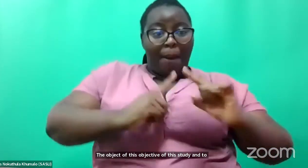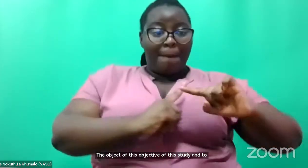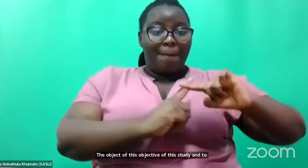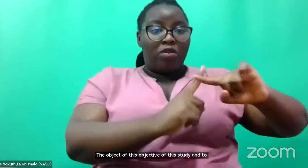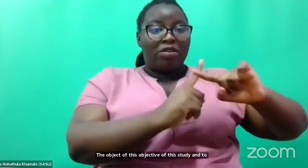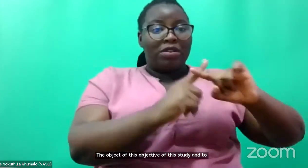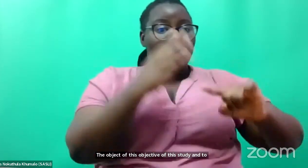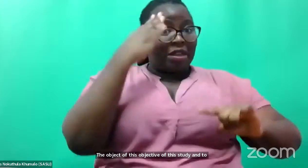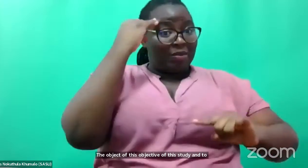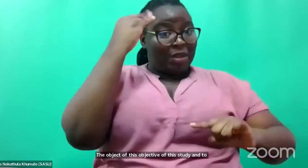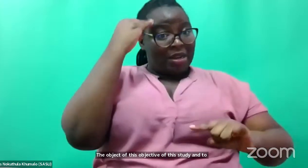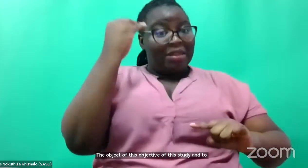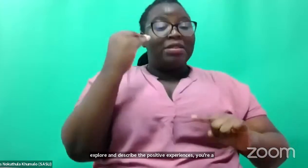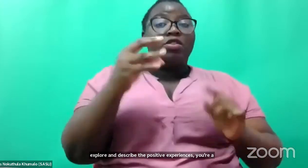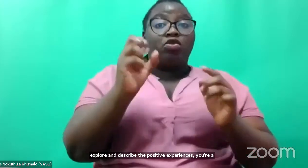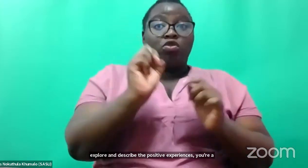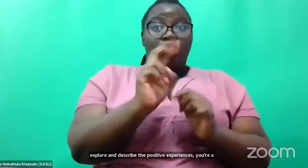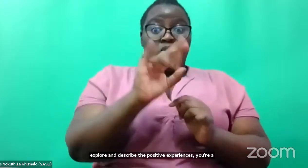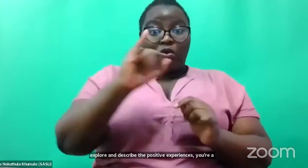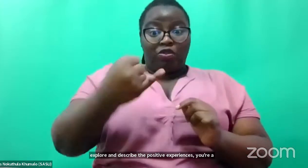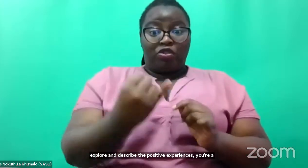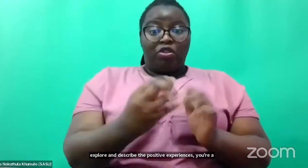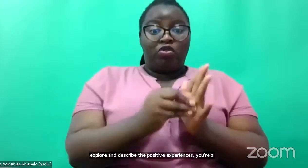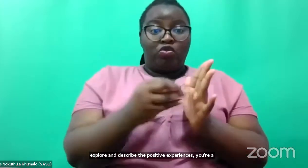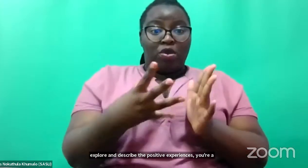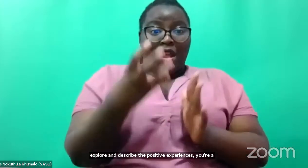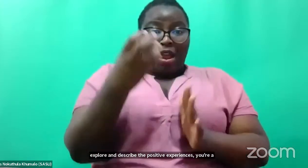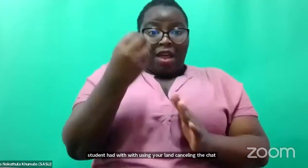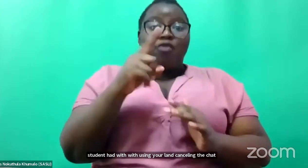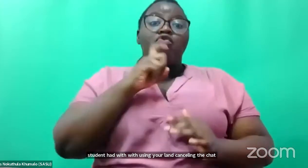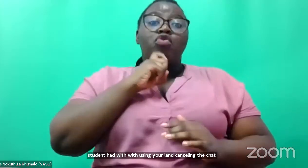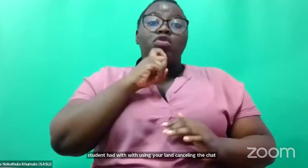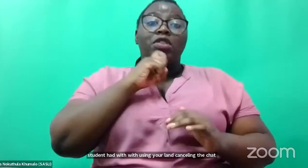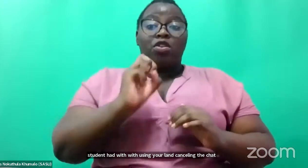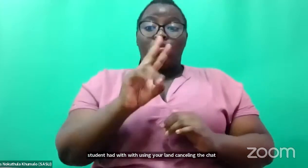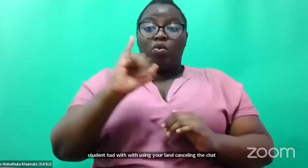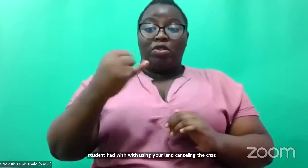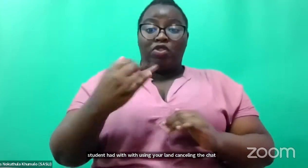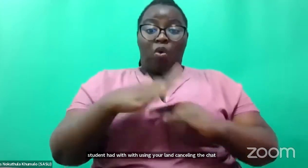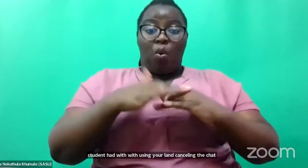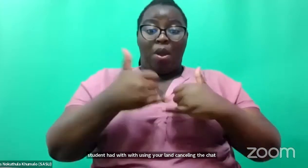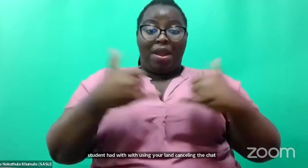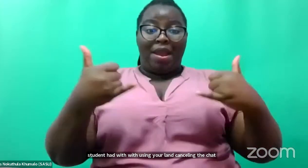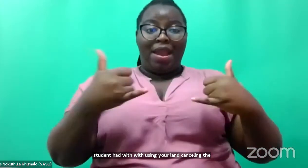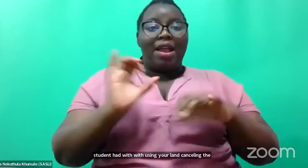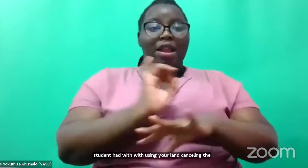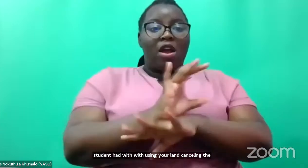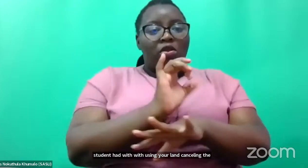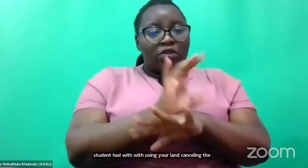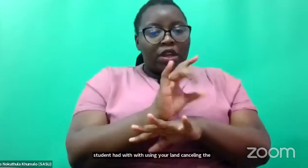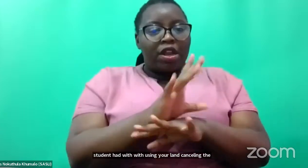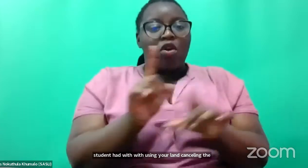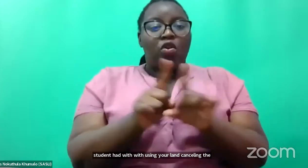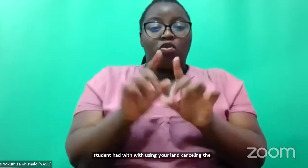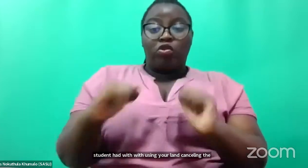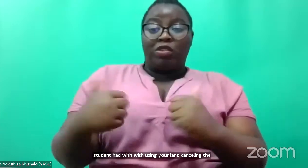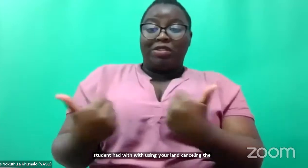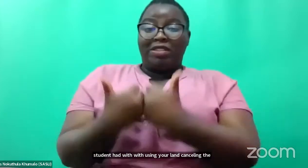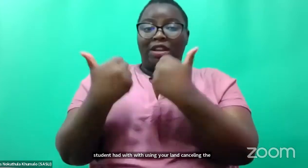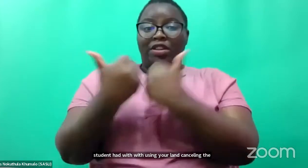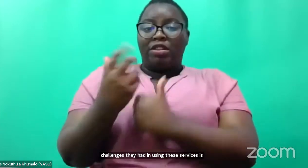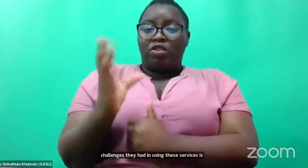had with using UKZN online counseling, the challenges they had in using these services, the strategies